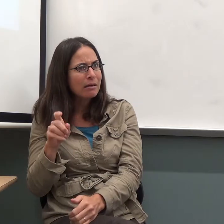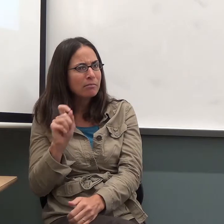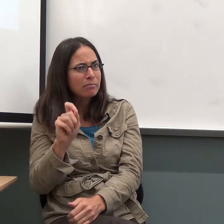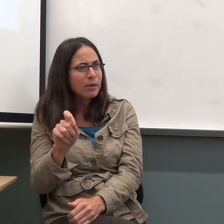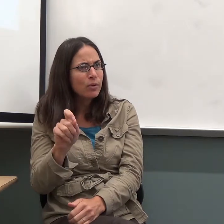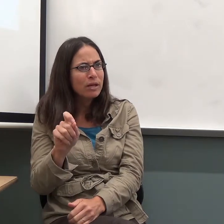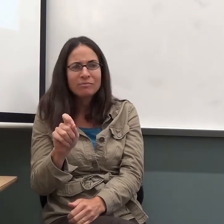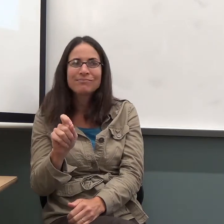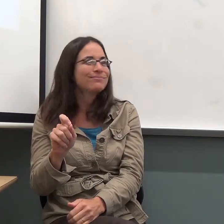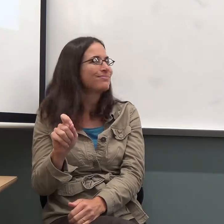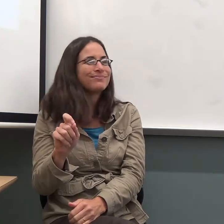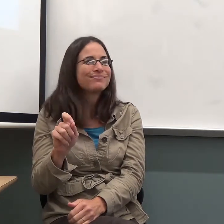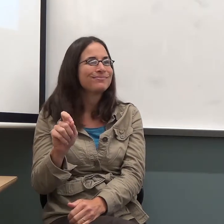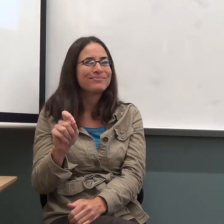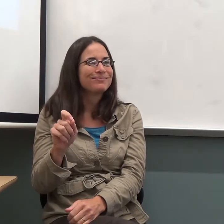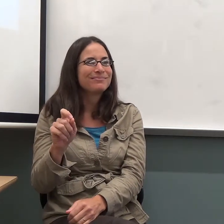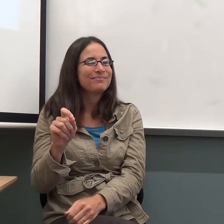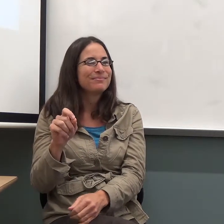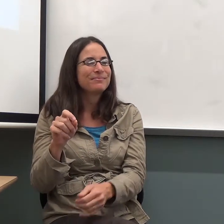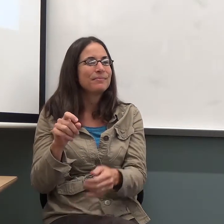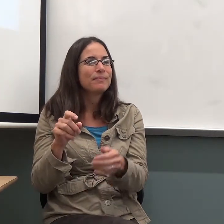what information is my subject?